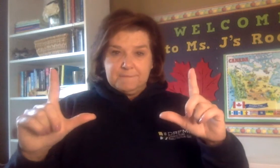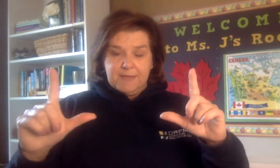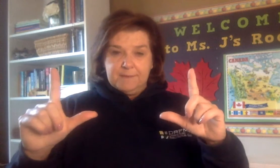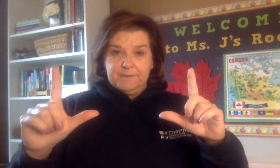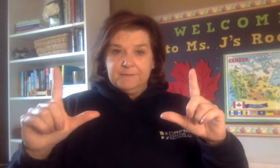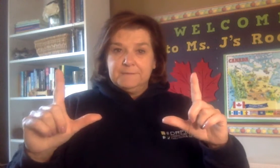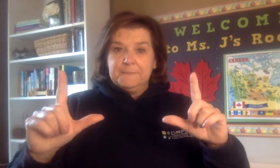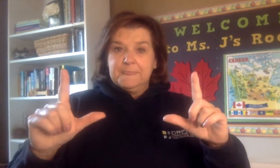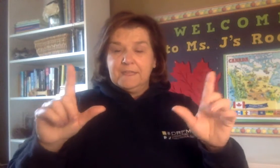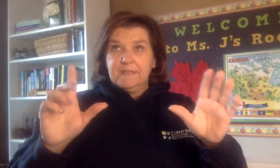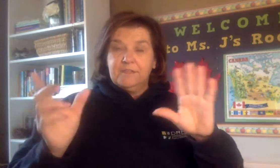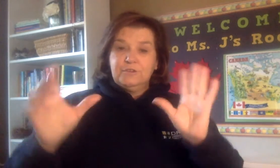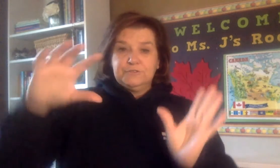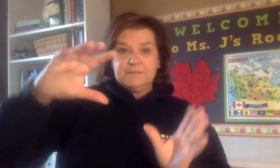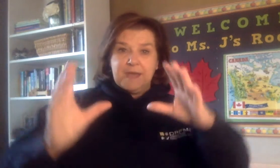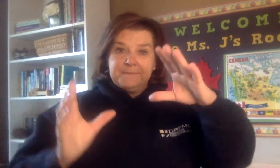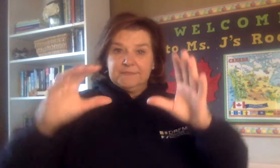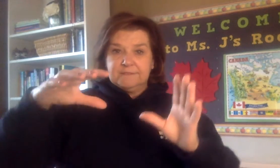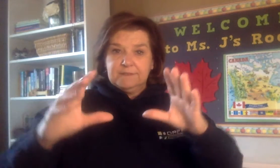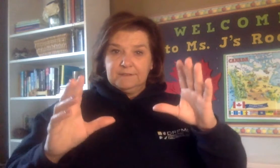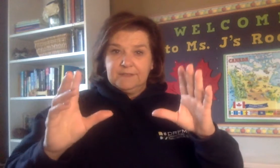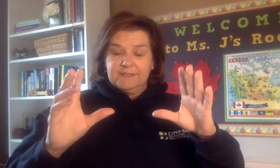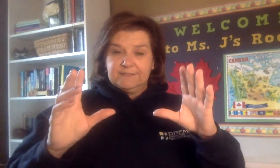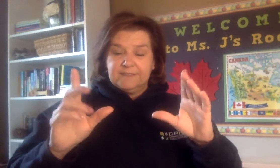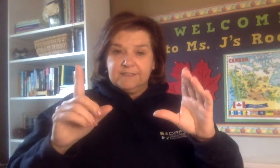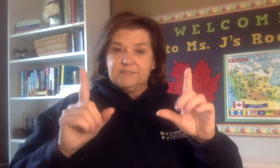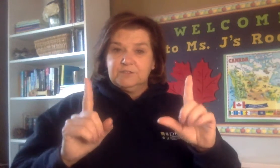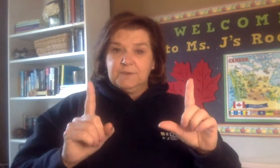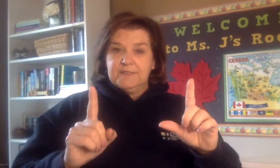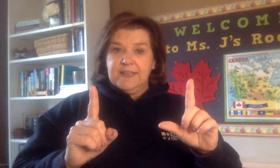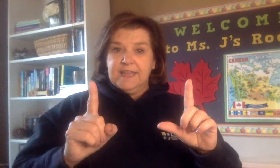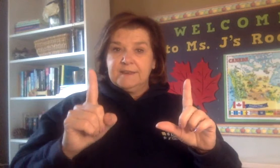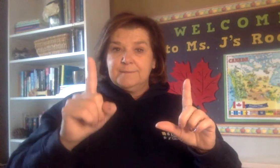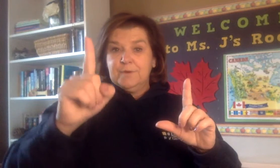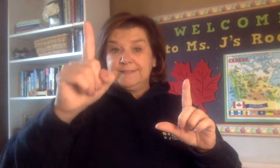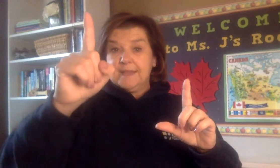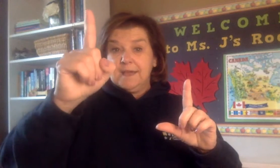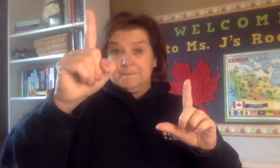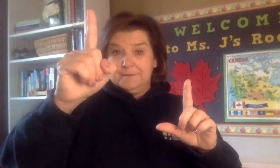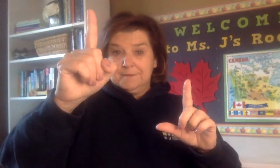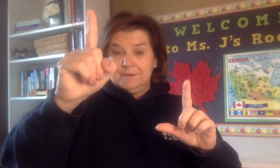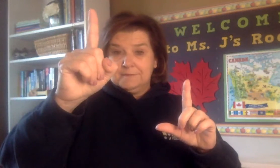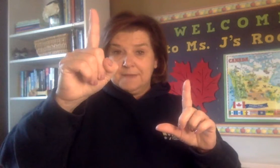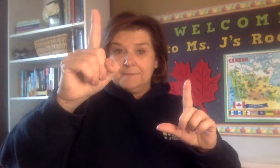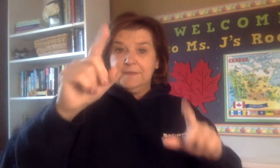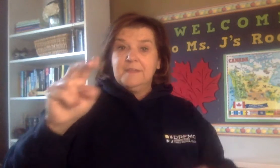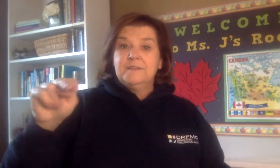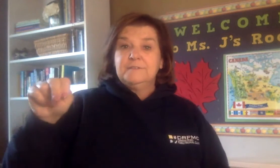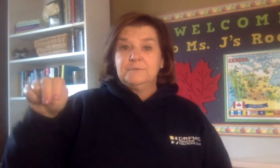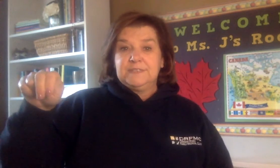map, usually the map is sitting in such a way that N points up on the map. So we take